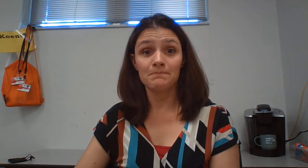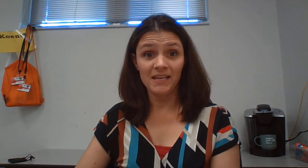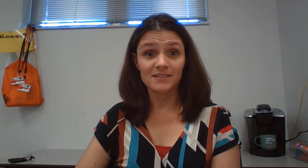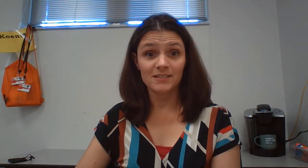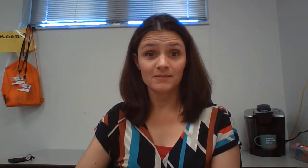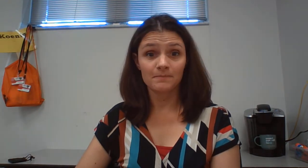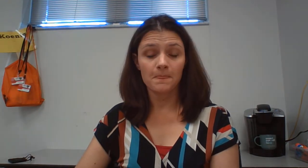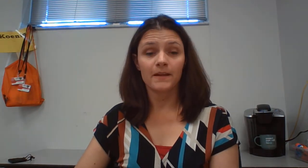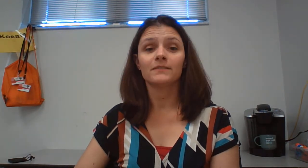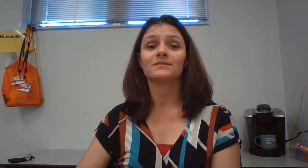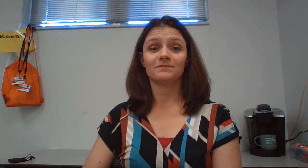meet.